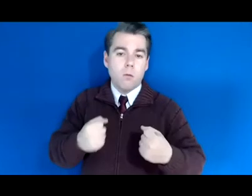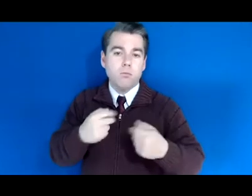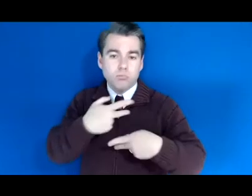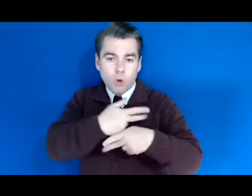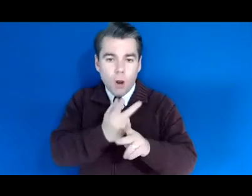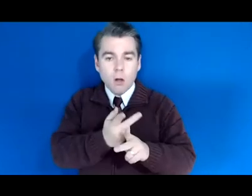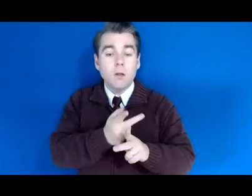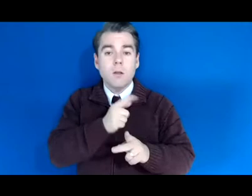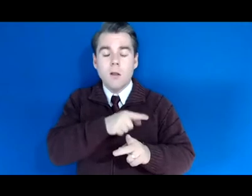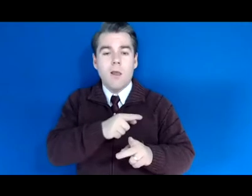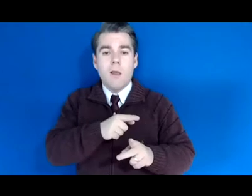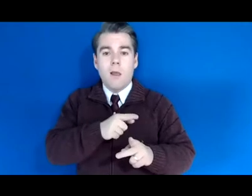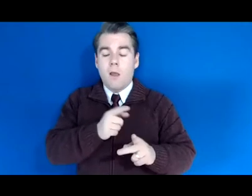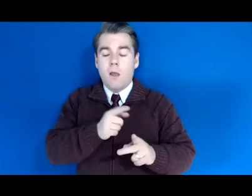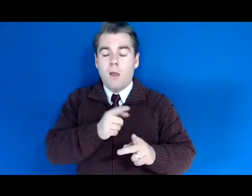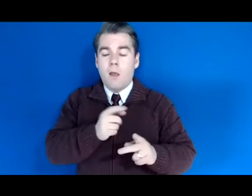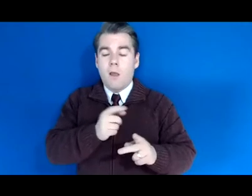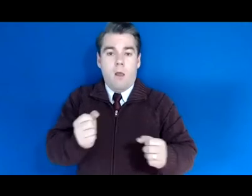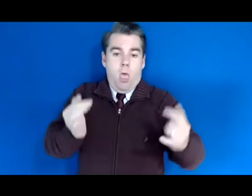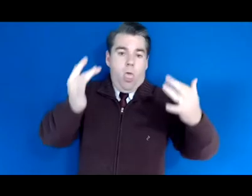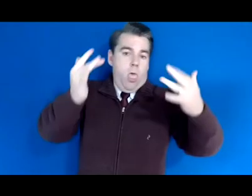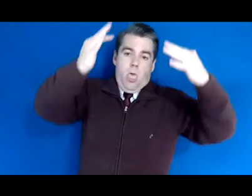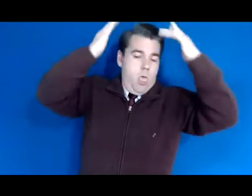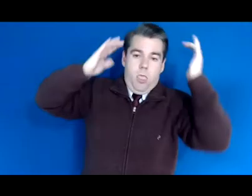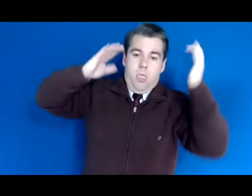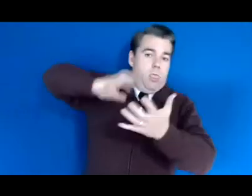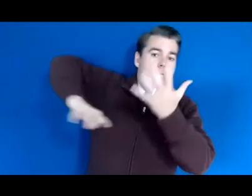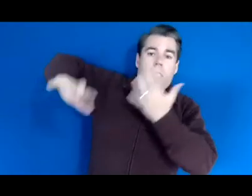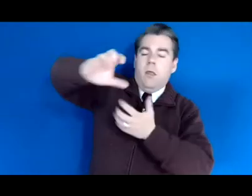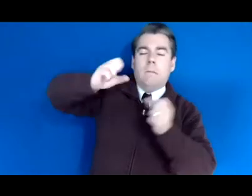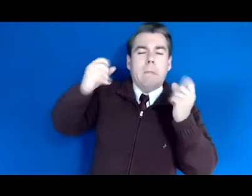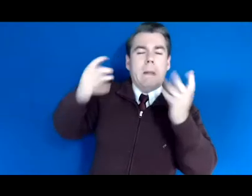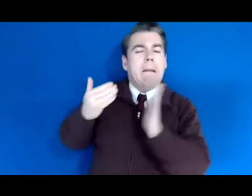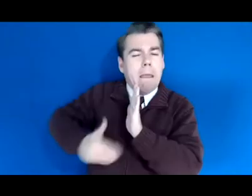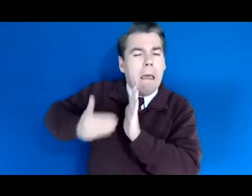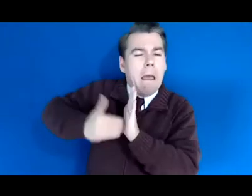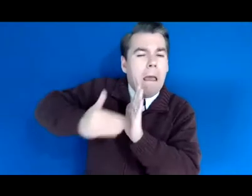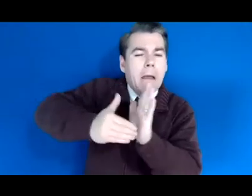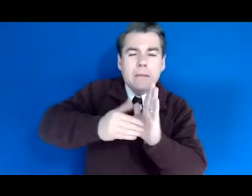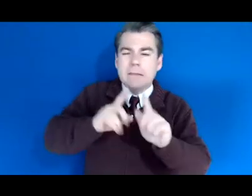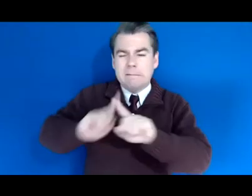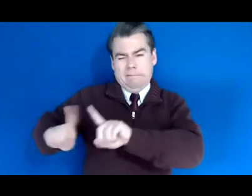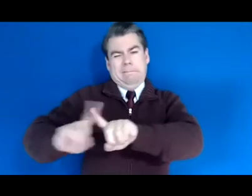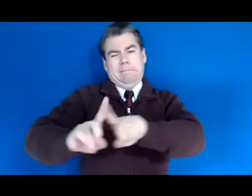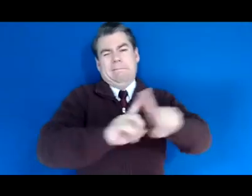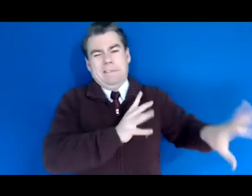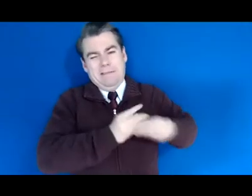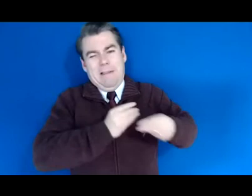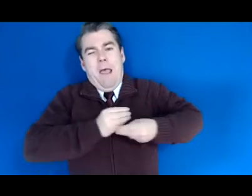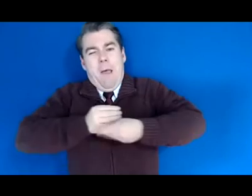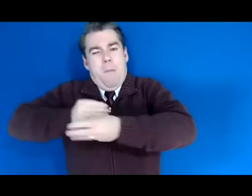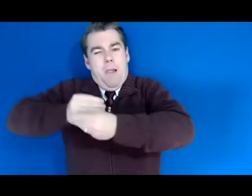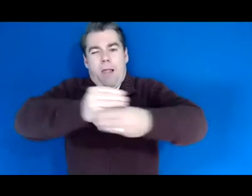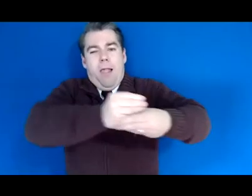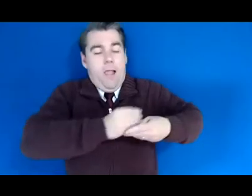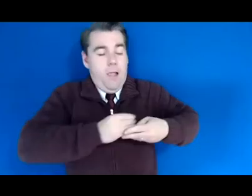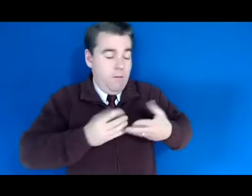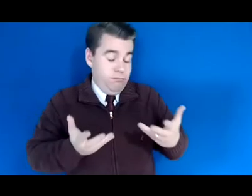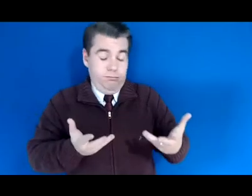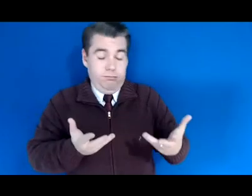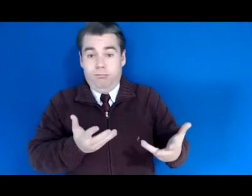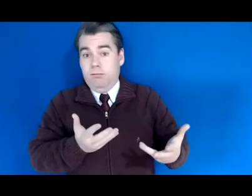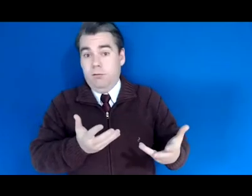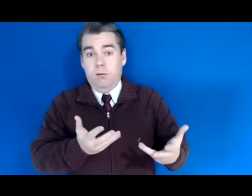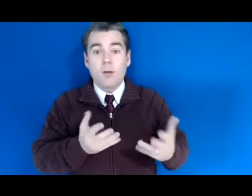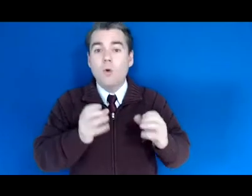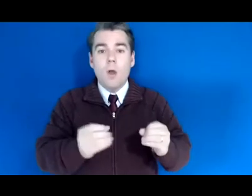totally overwhelmed and confused by the thousands of supplements that can be had. No one wants to swallow a ton of pills